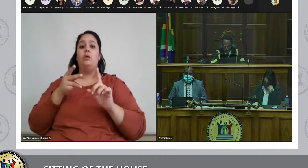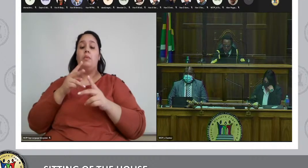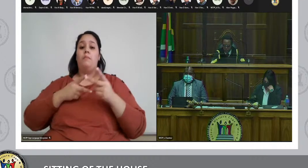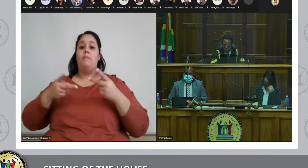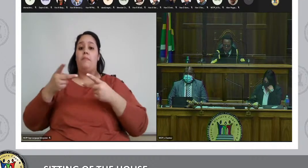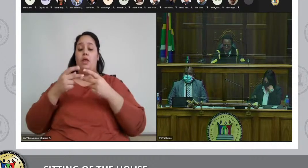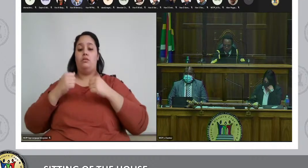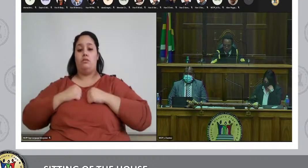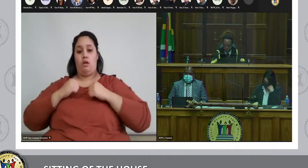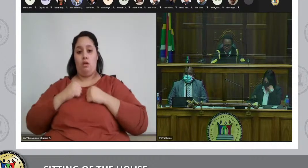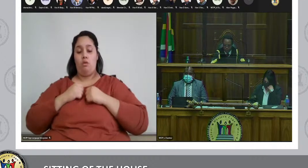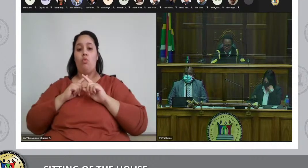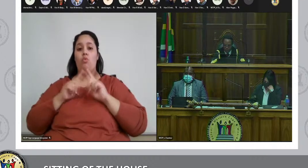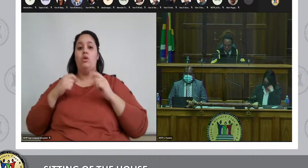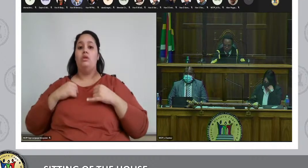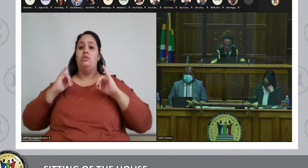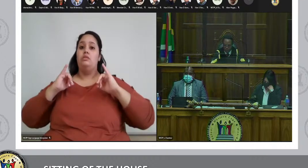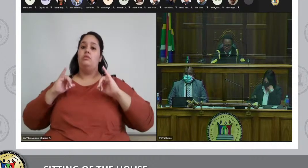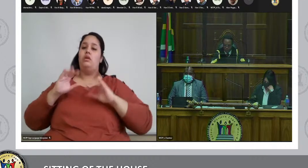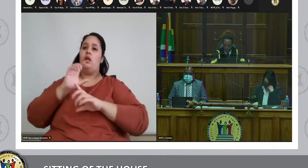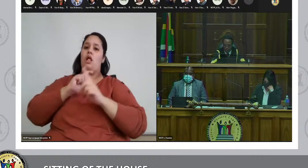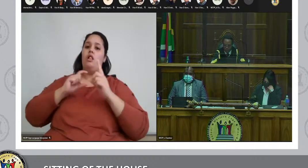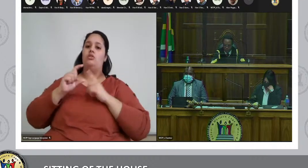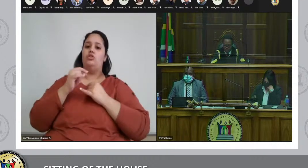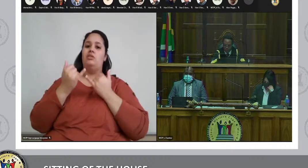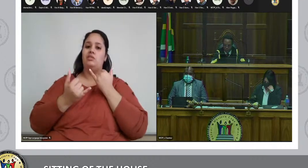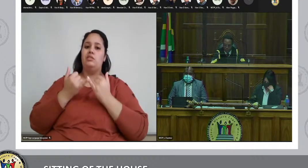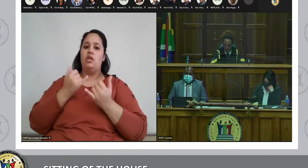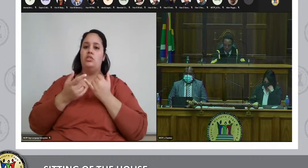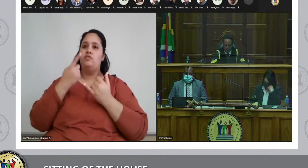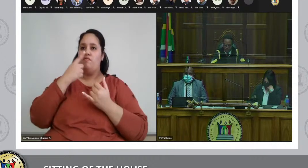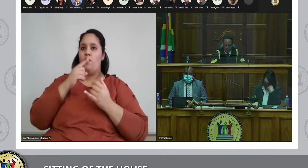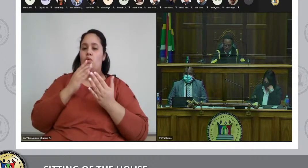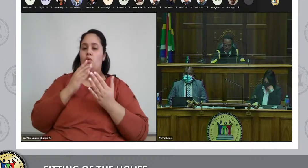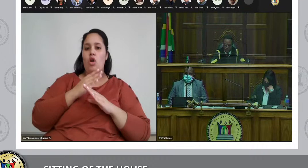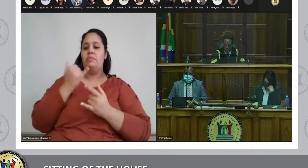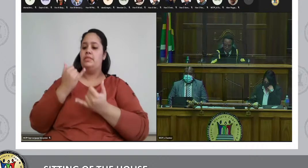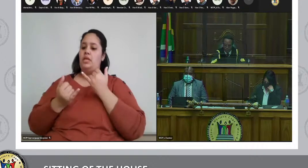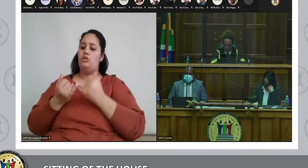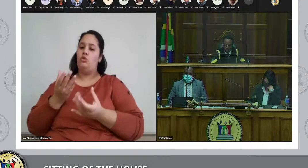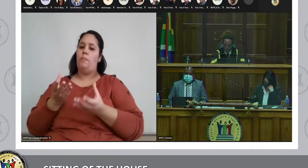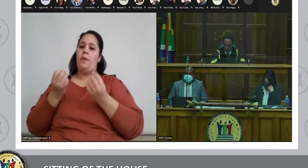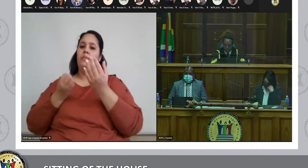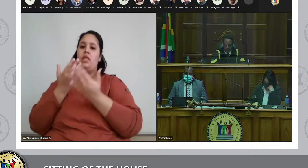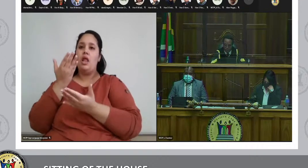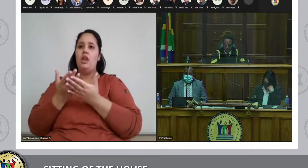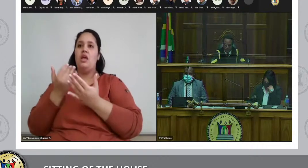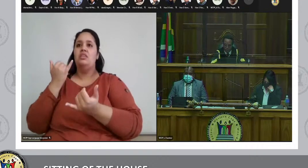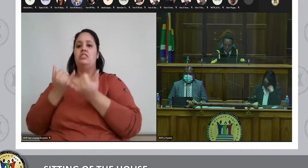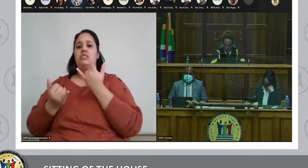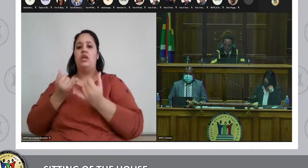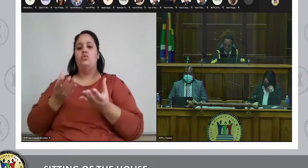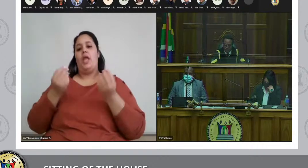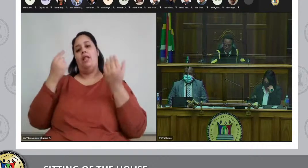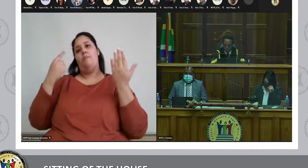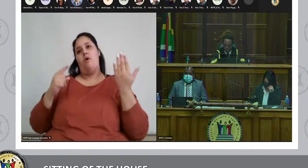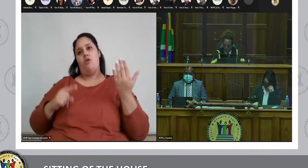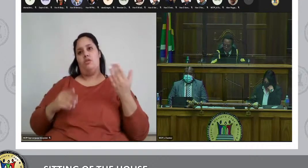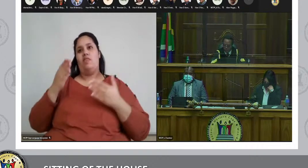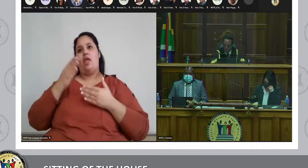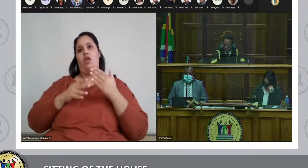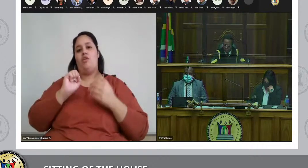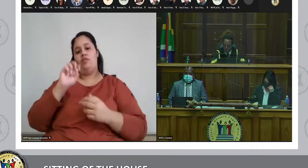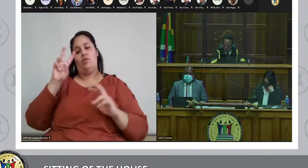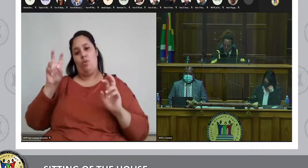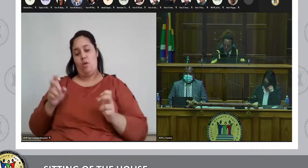spaces. We have a disturbing culture of sex for jobs, sex for tenders, sex for marks." That's the end of the quote.